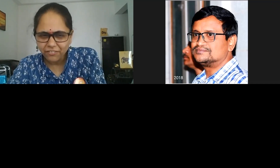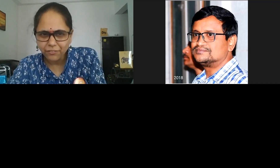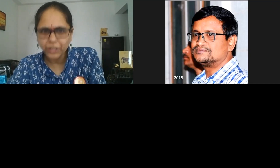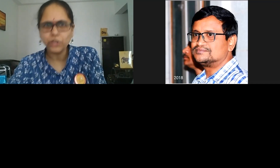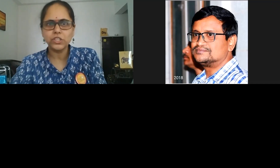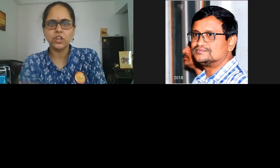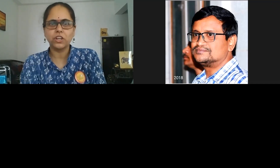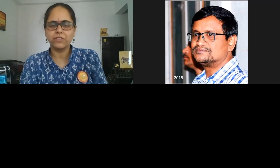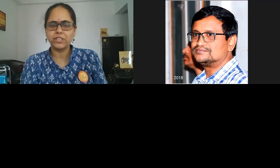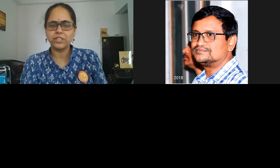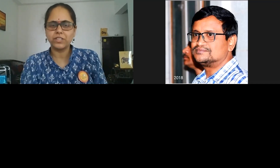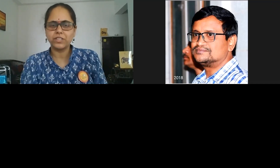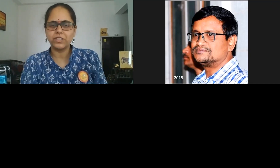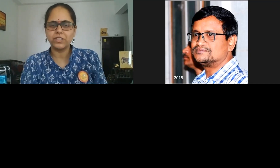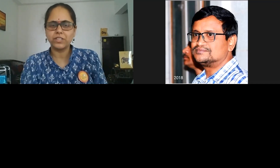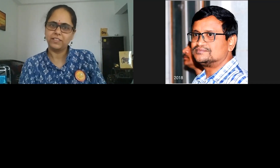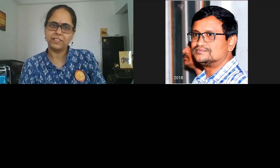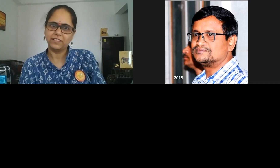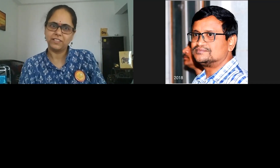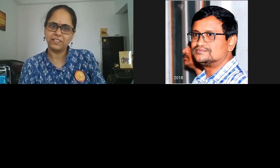Video is not visible. Yeah. Yes.